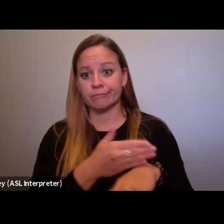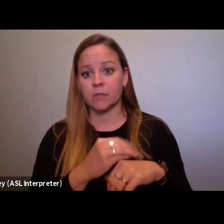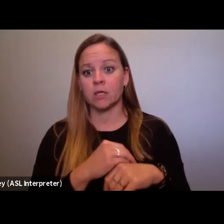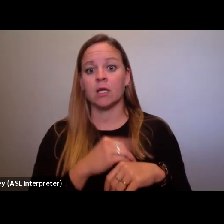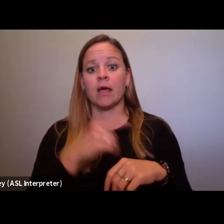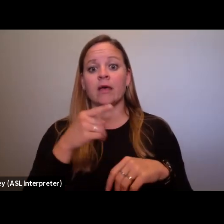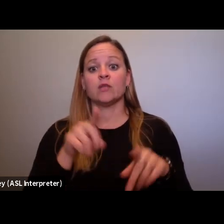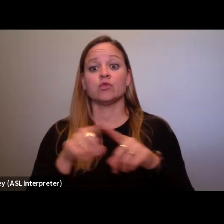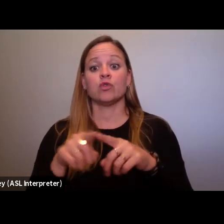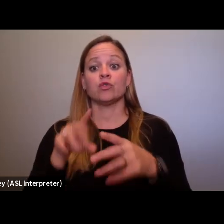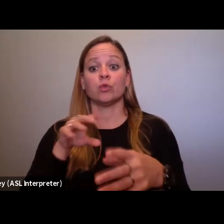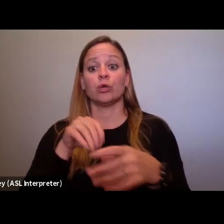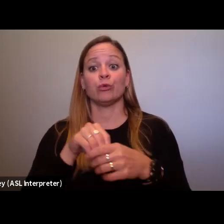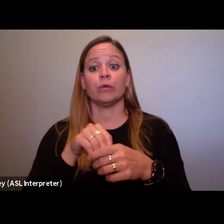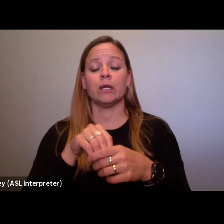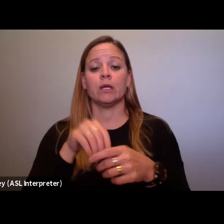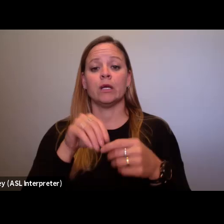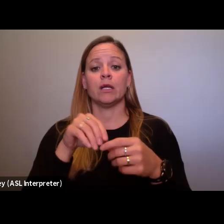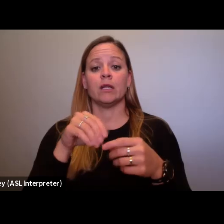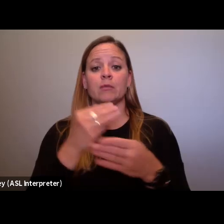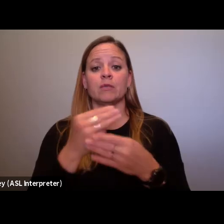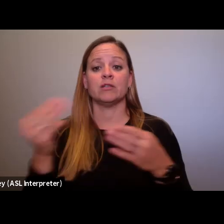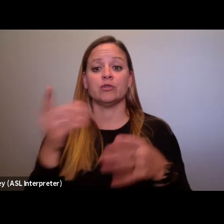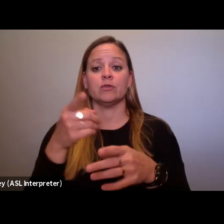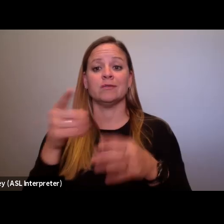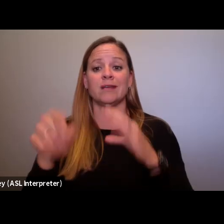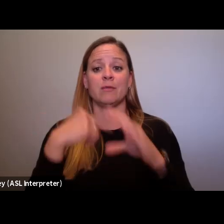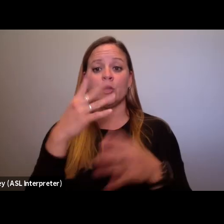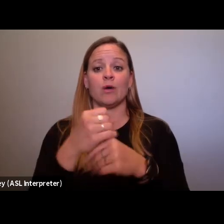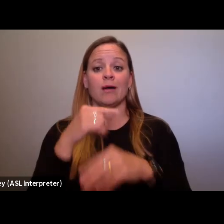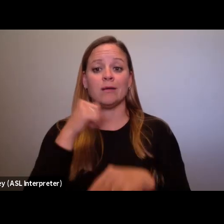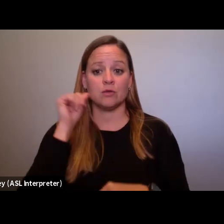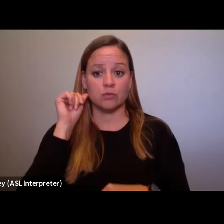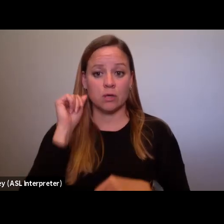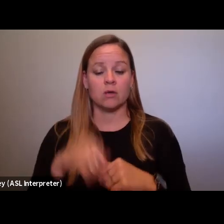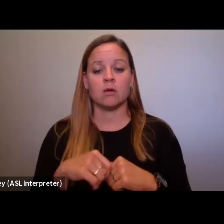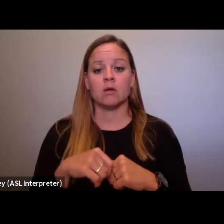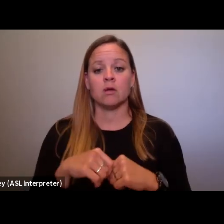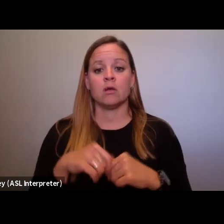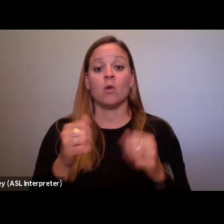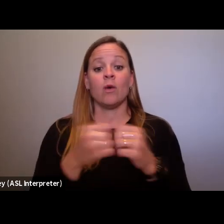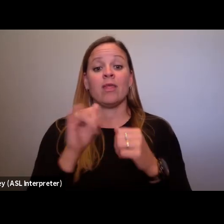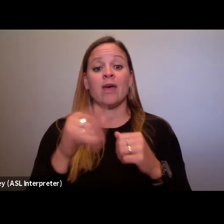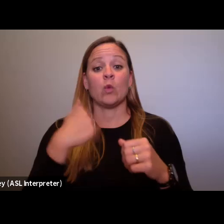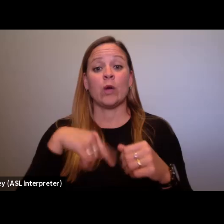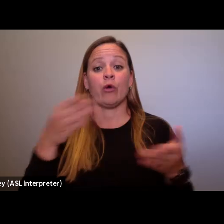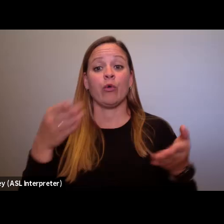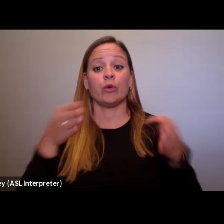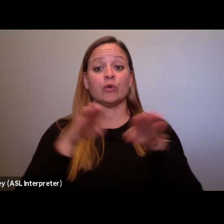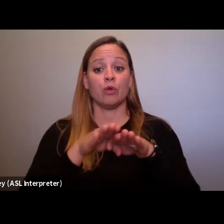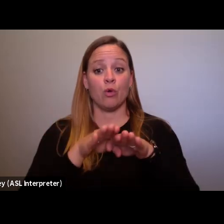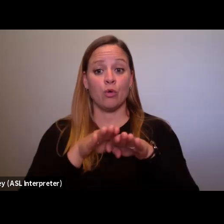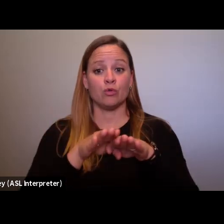And this was also included in the materials email that you received yesterday. With that, we are going to close in